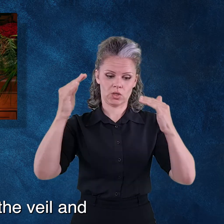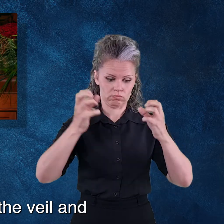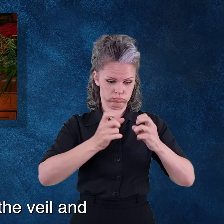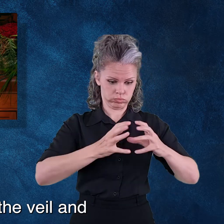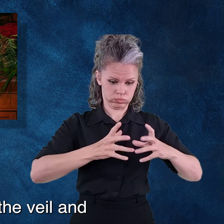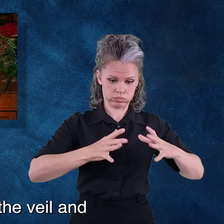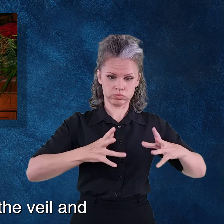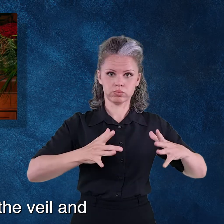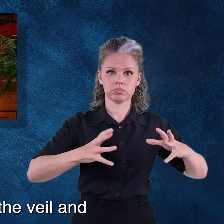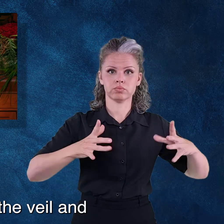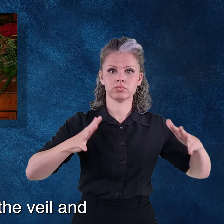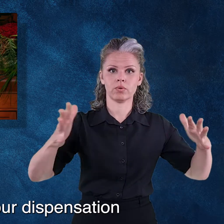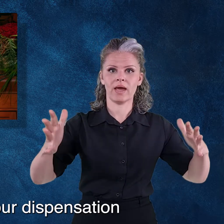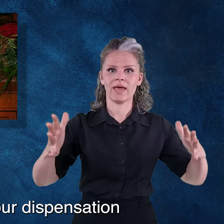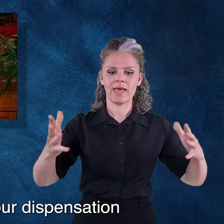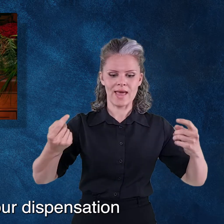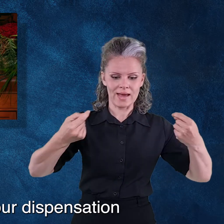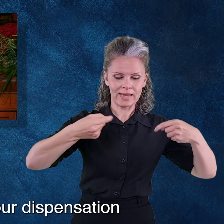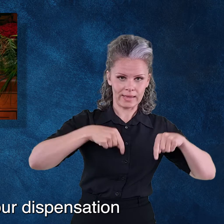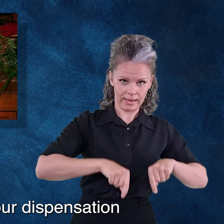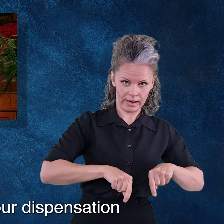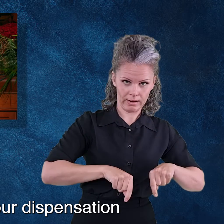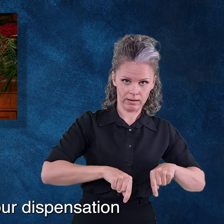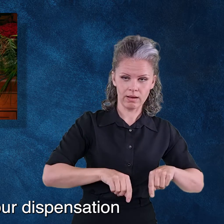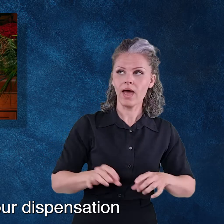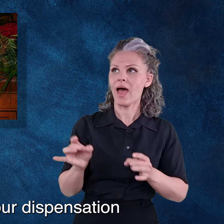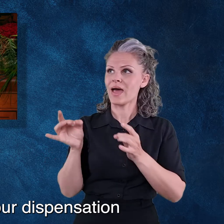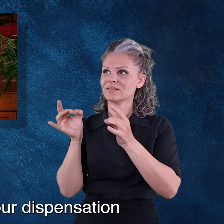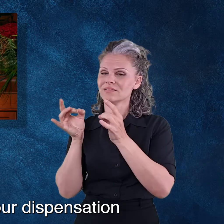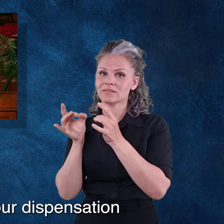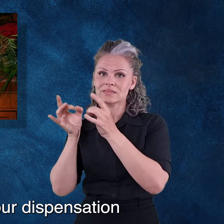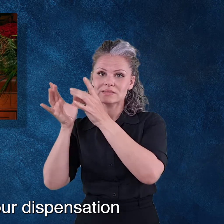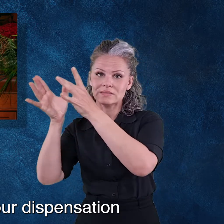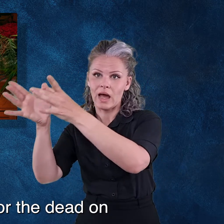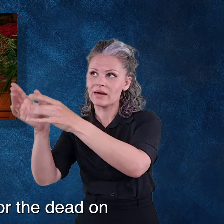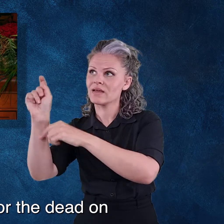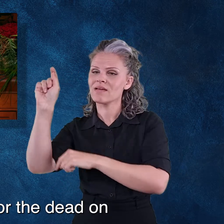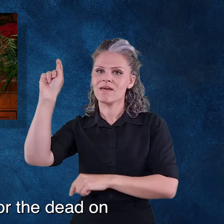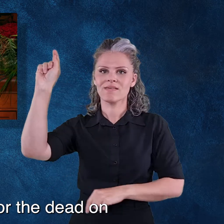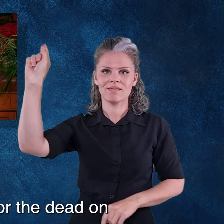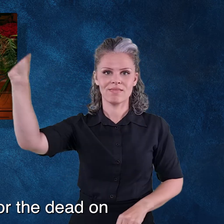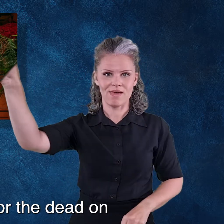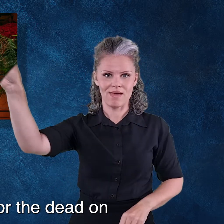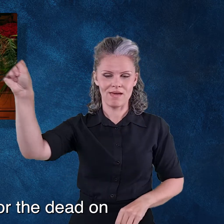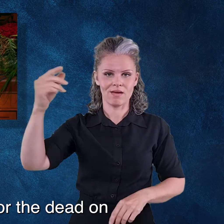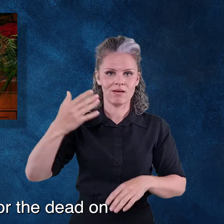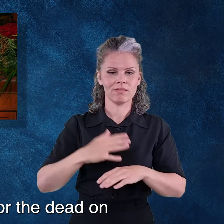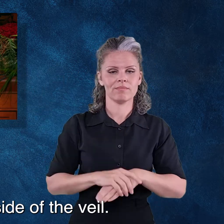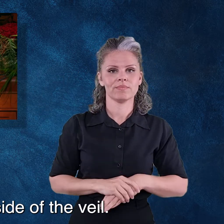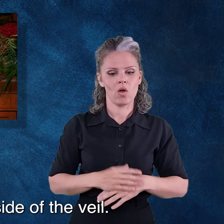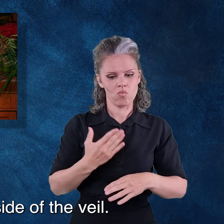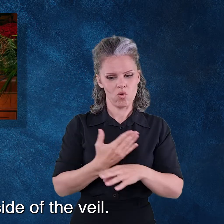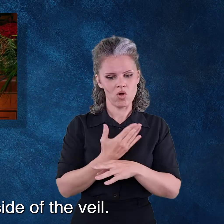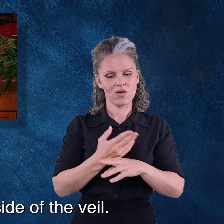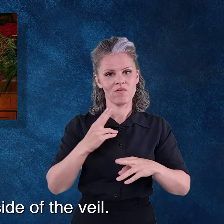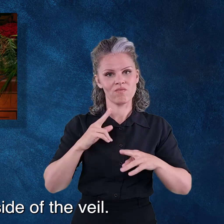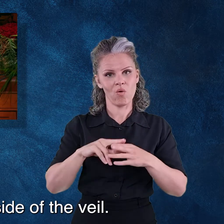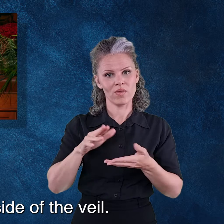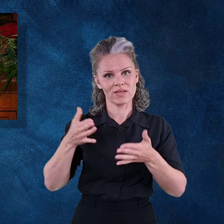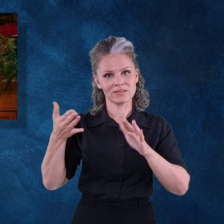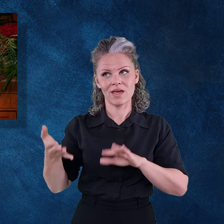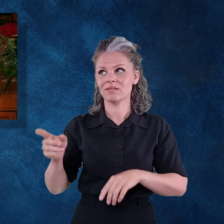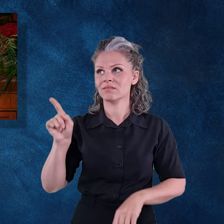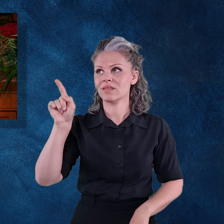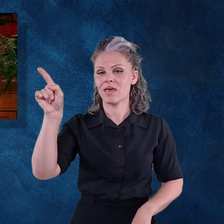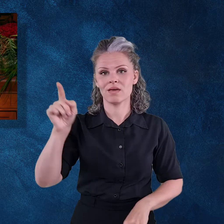side of the veil and initiated in our dispensation the work for the dead on the other side of